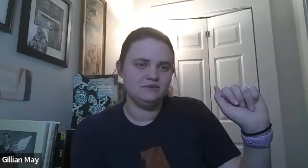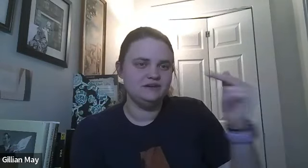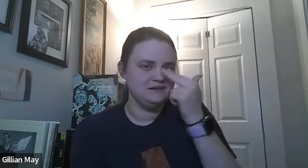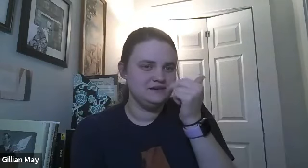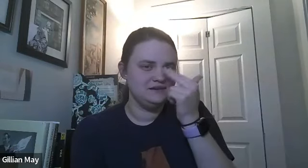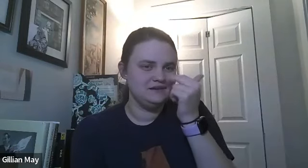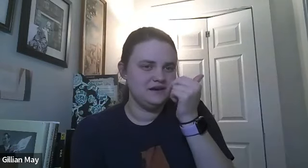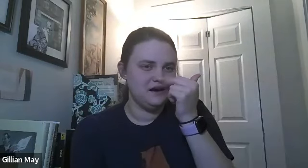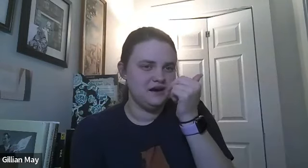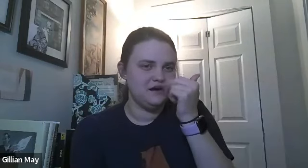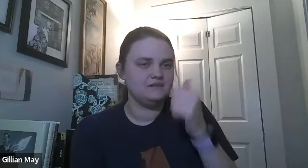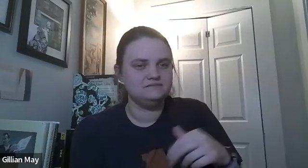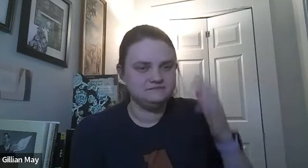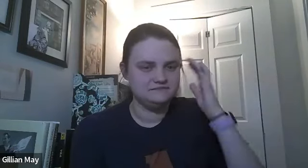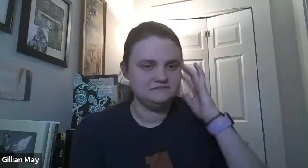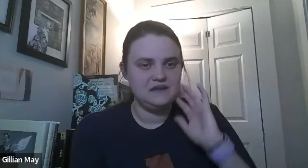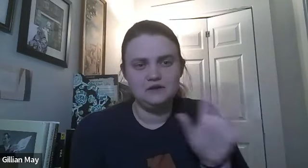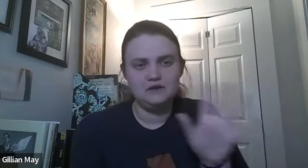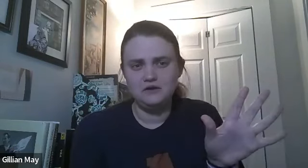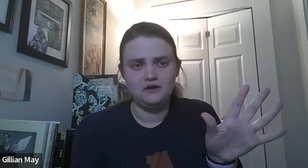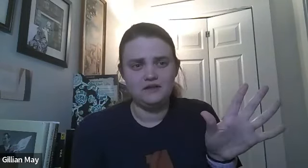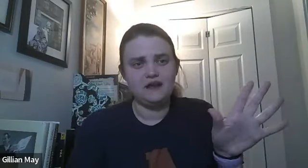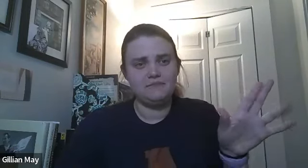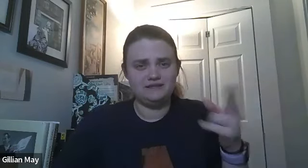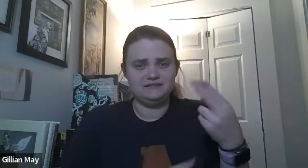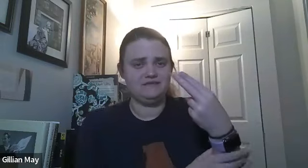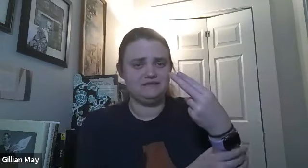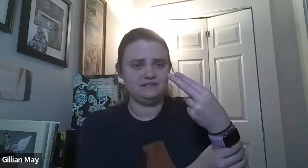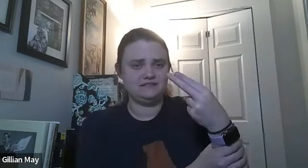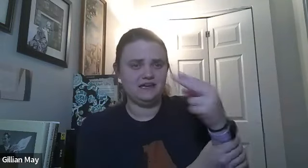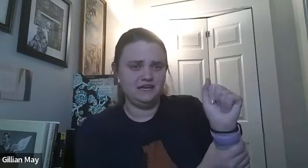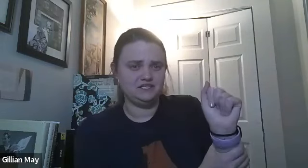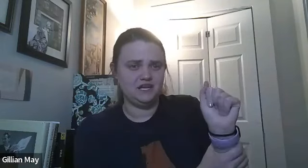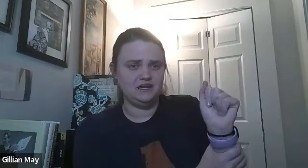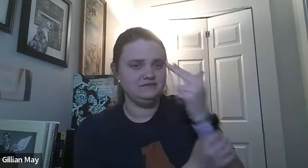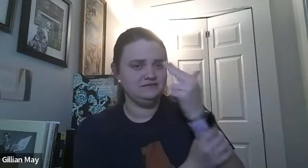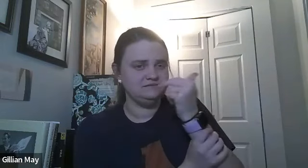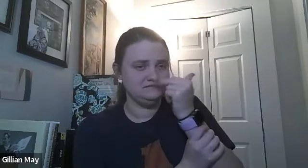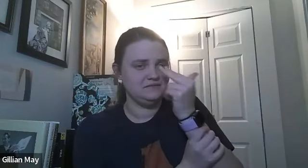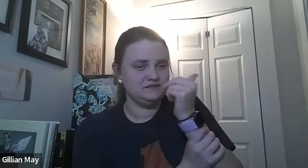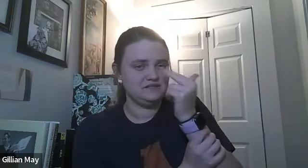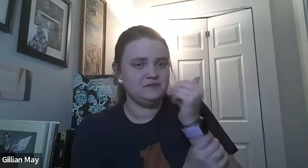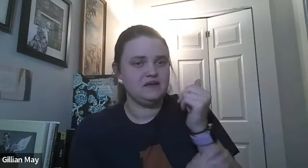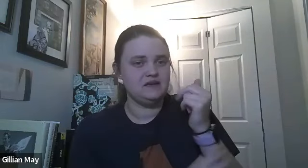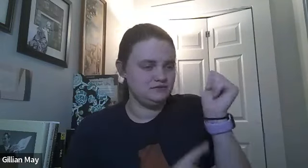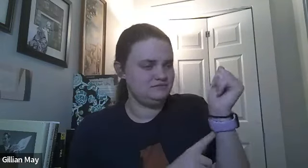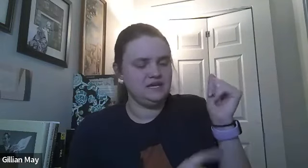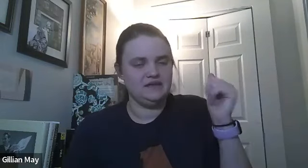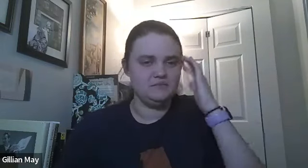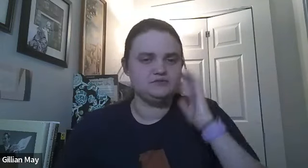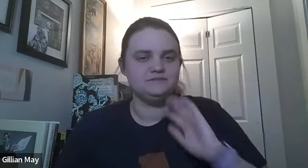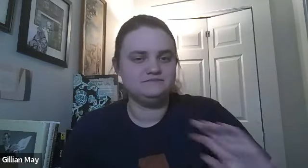movement, ha ha. I don't know if y'all caught that. I might have did that fast. Is that H A on top of that nose, making that motion?